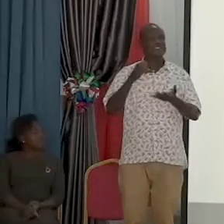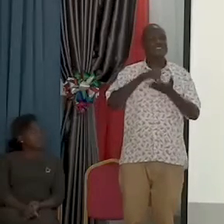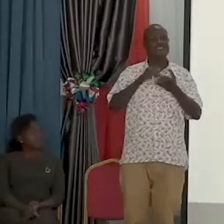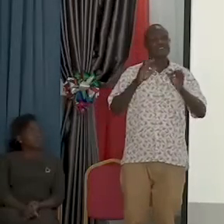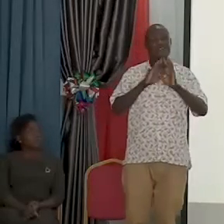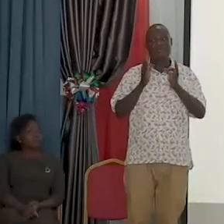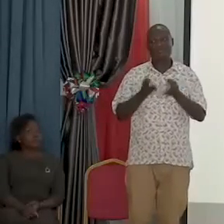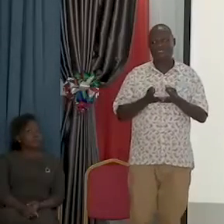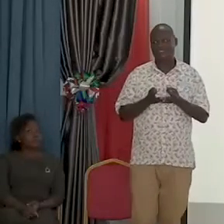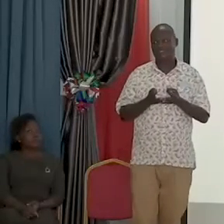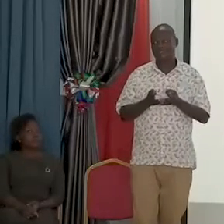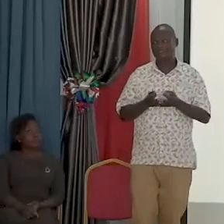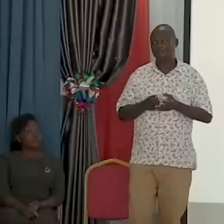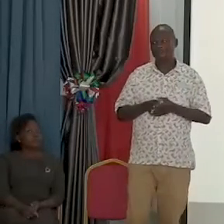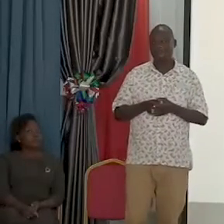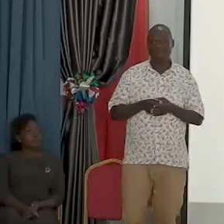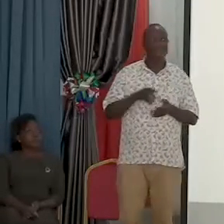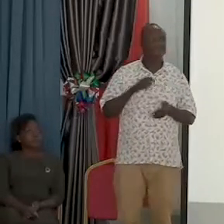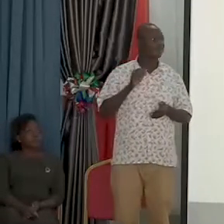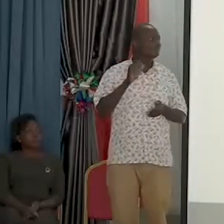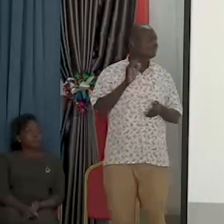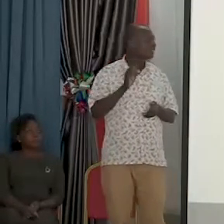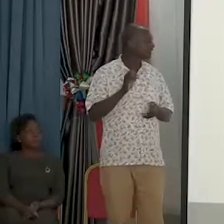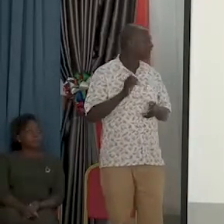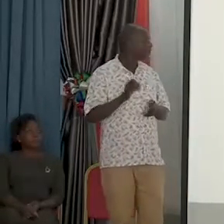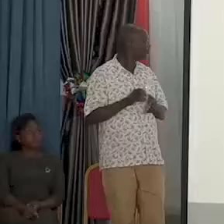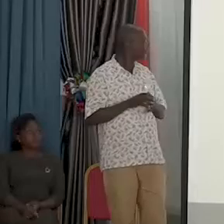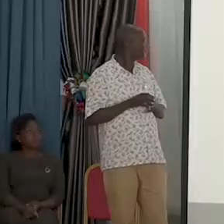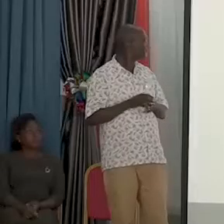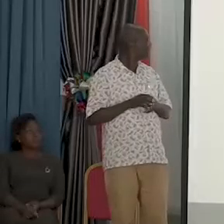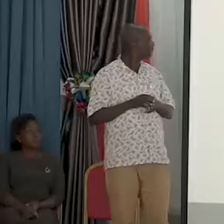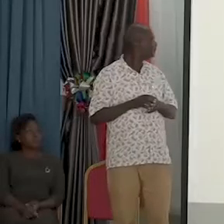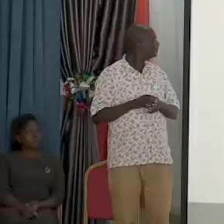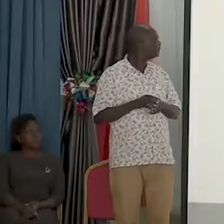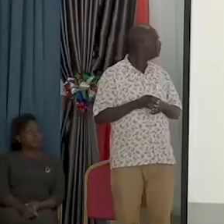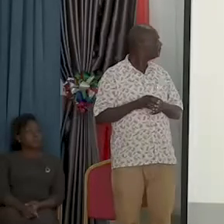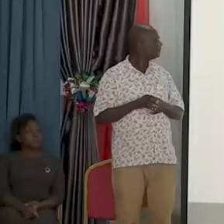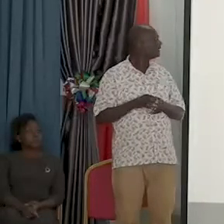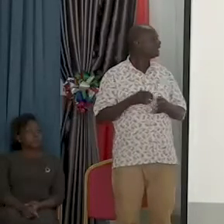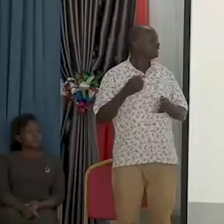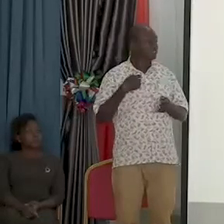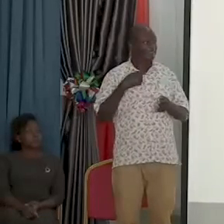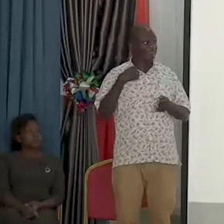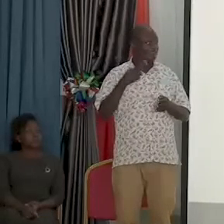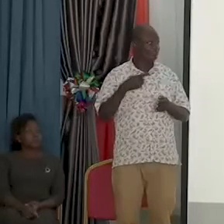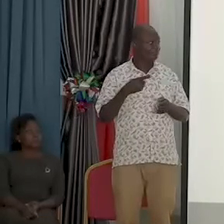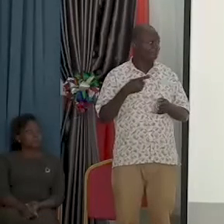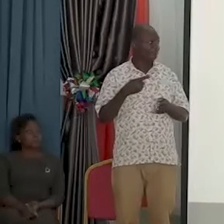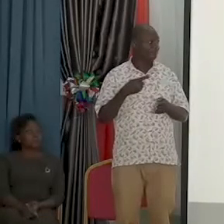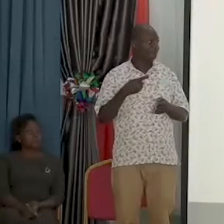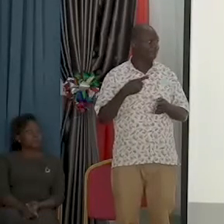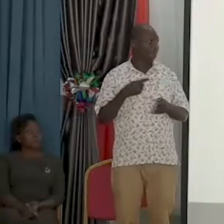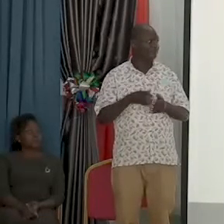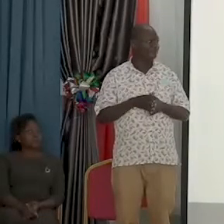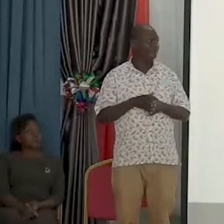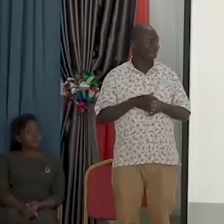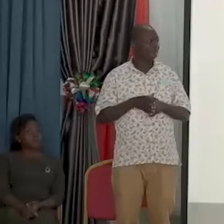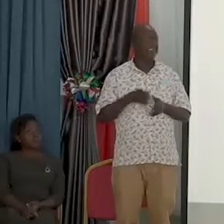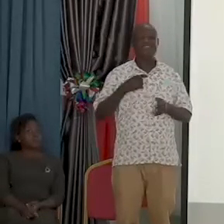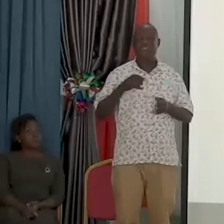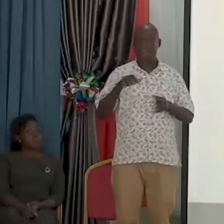families. So the next part of our little word here, E, stands for environment.